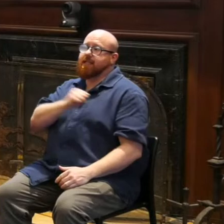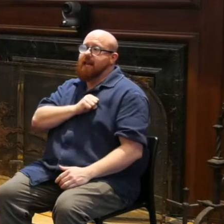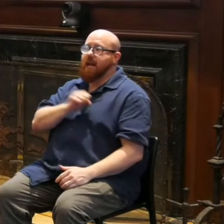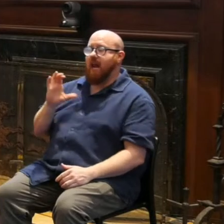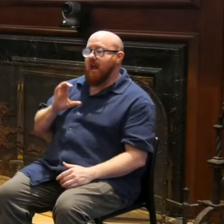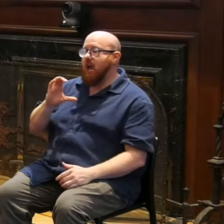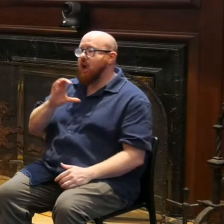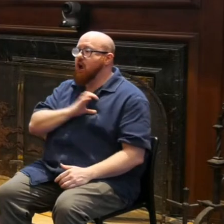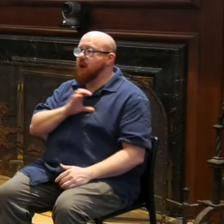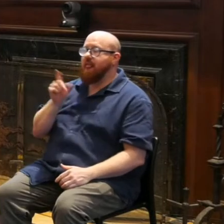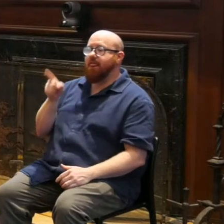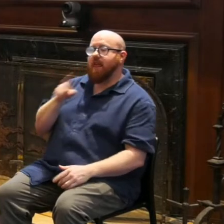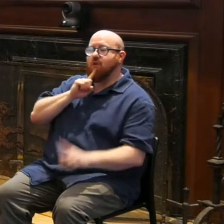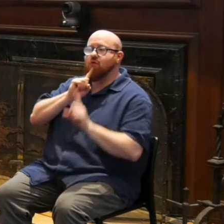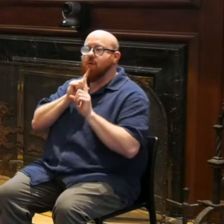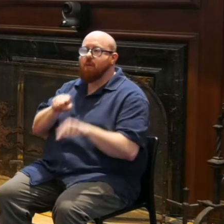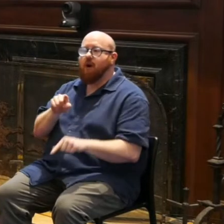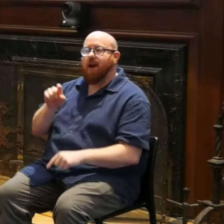the